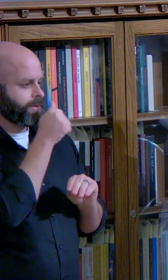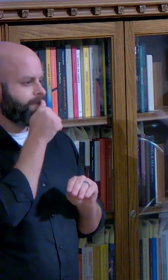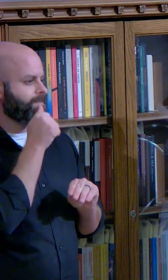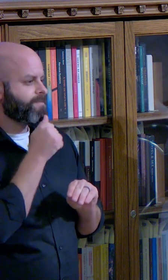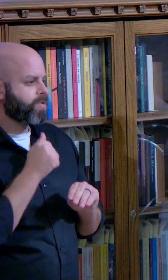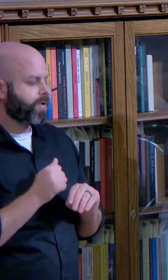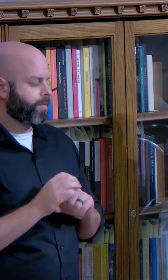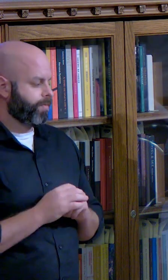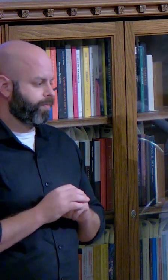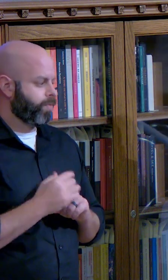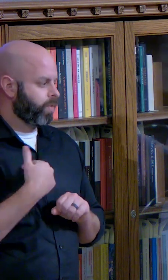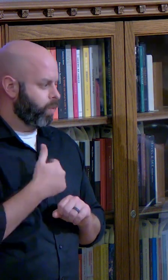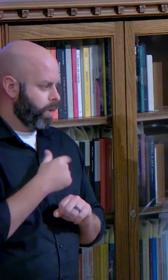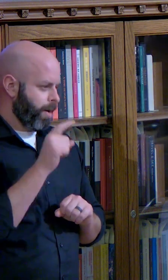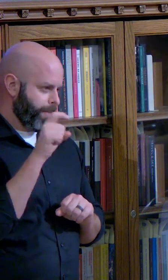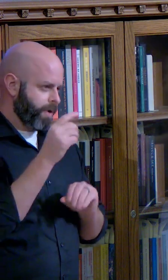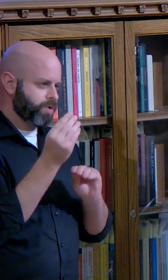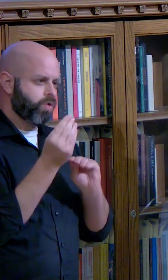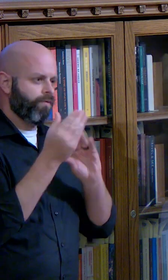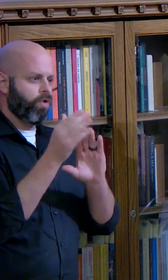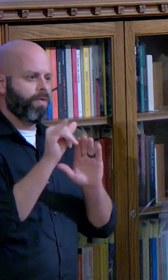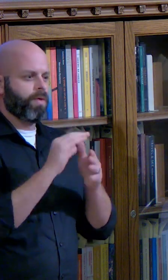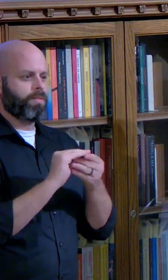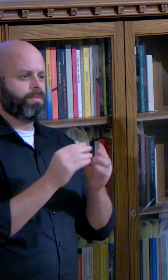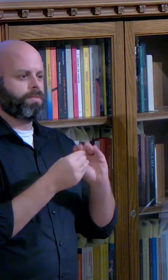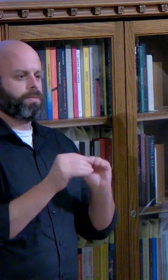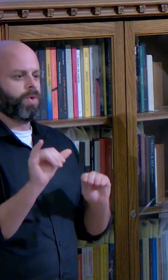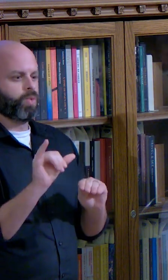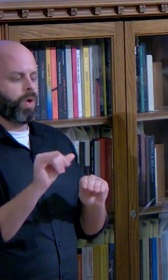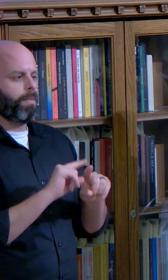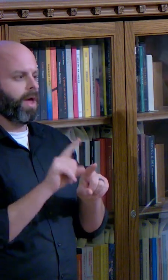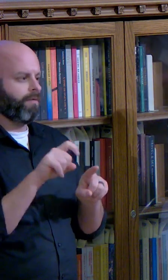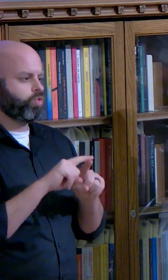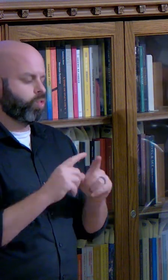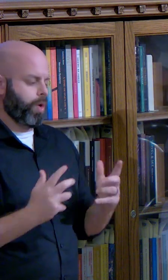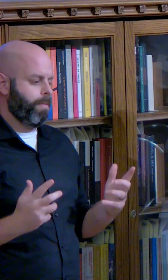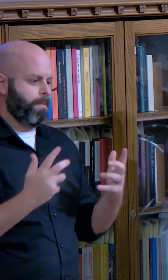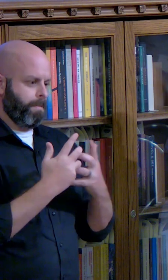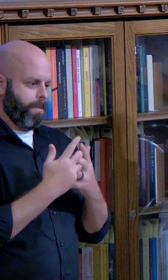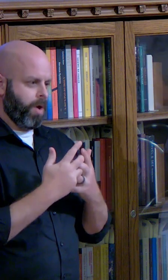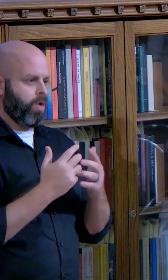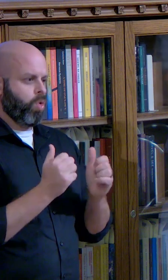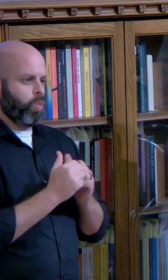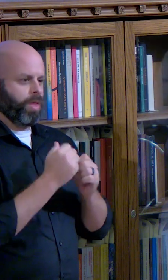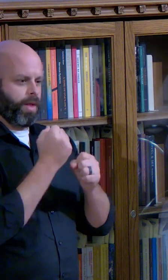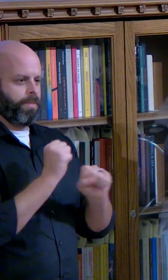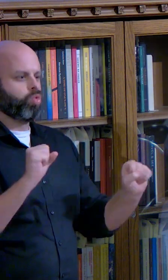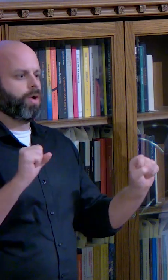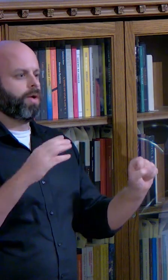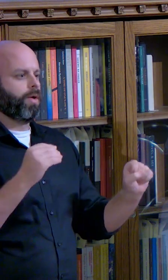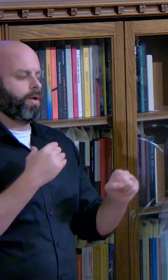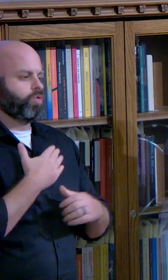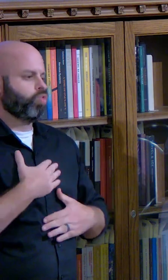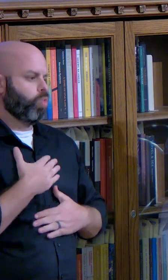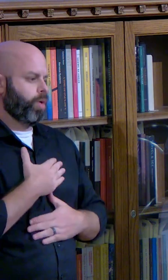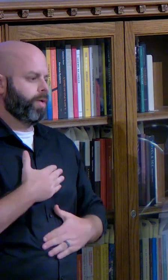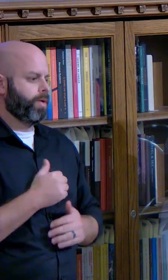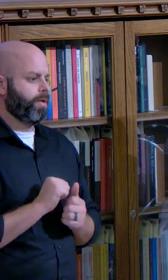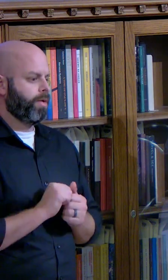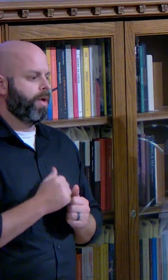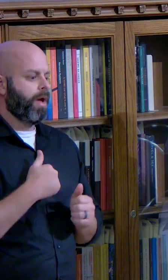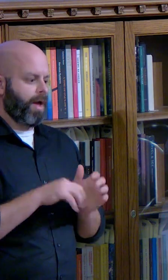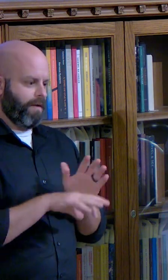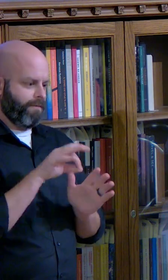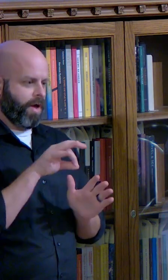suffering we have to confront that narrative as well but we have to pair that with Liberation and joy I